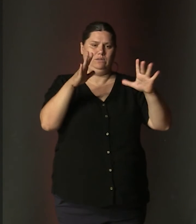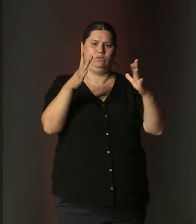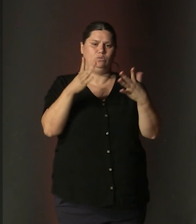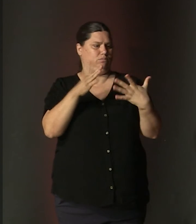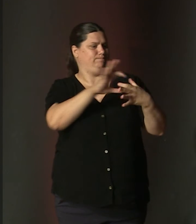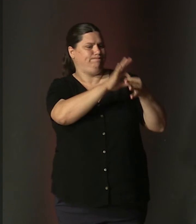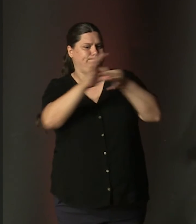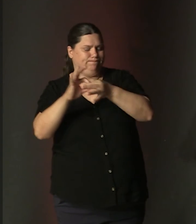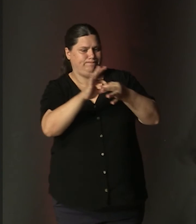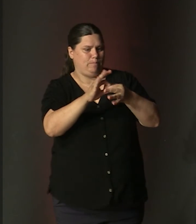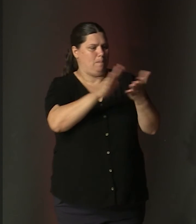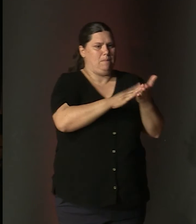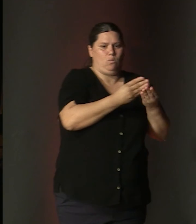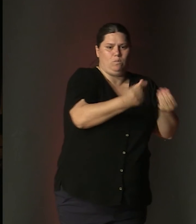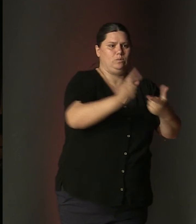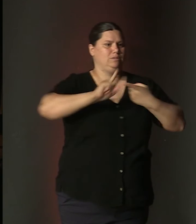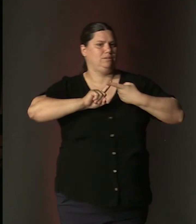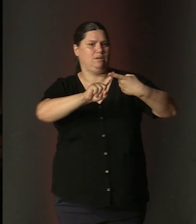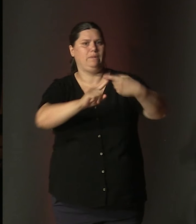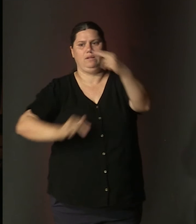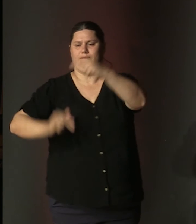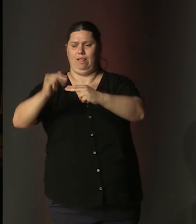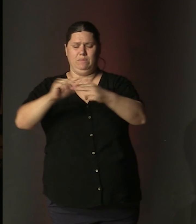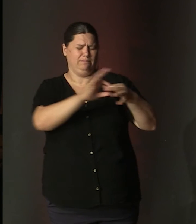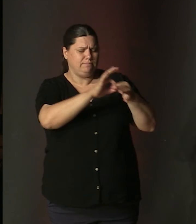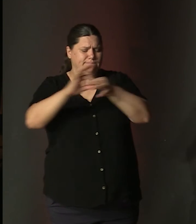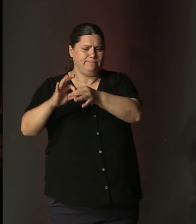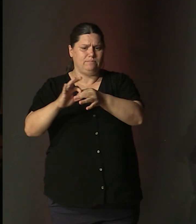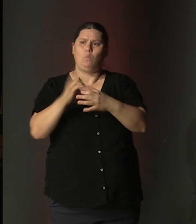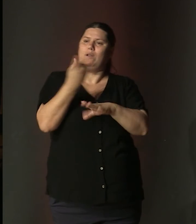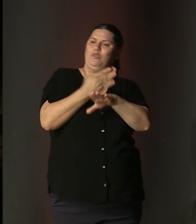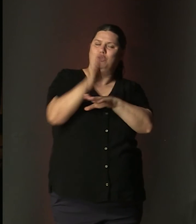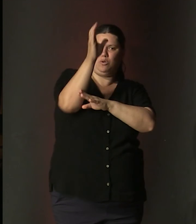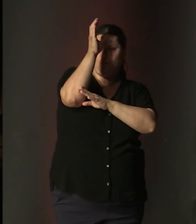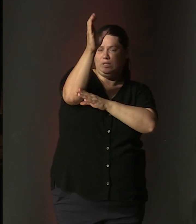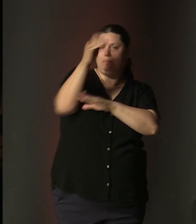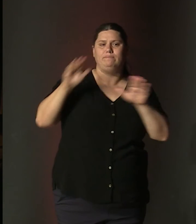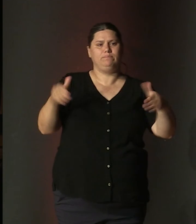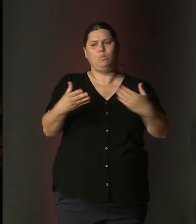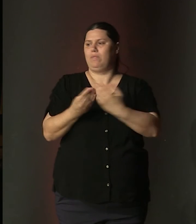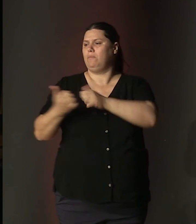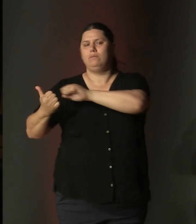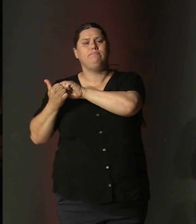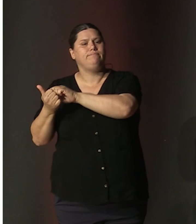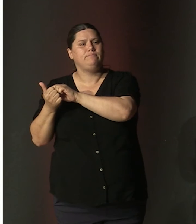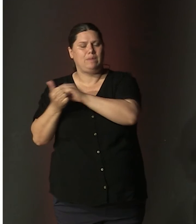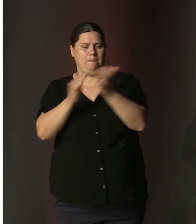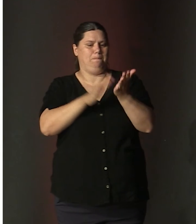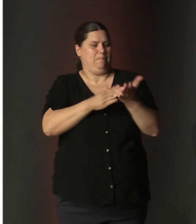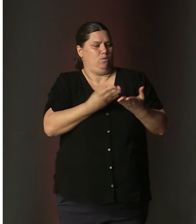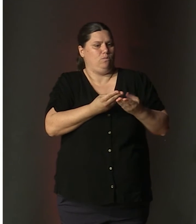sustainability, and development. One new concept that I've introduced with a few of my colleagues is mineral